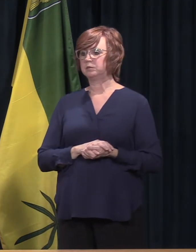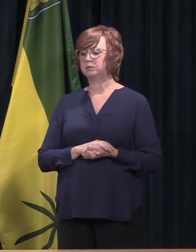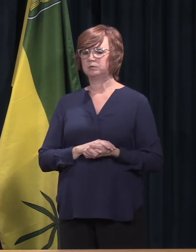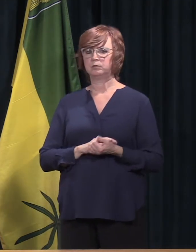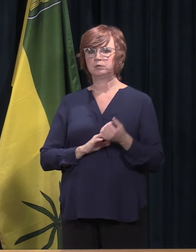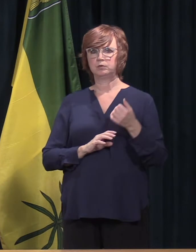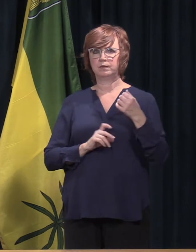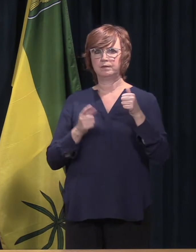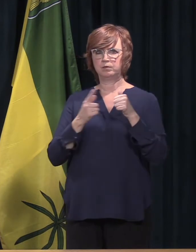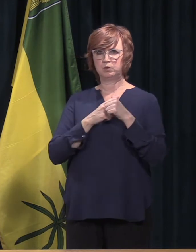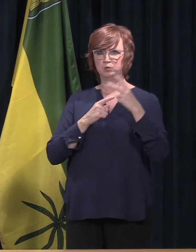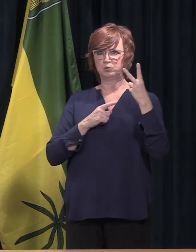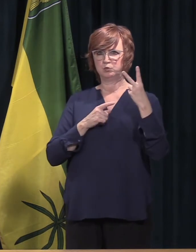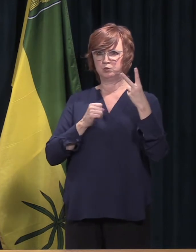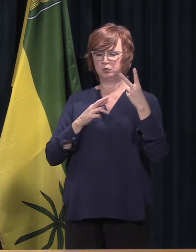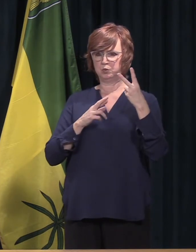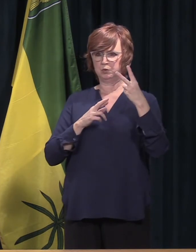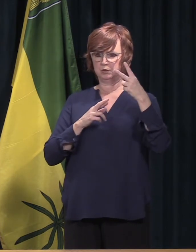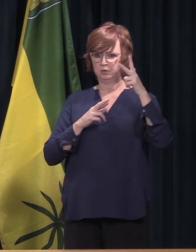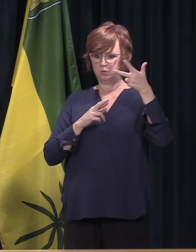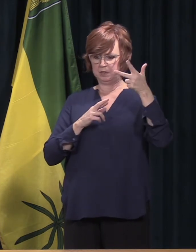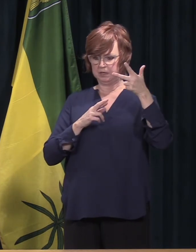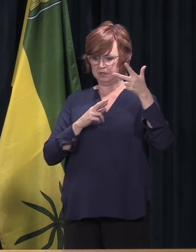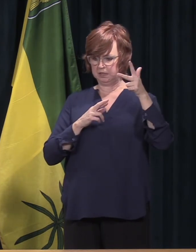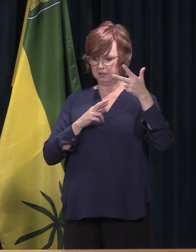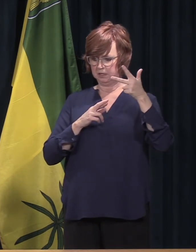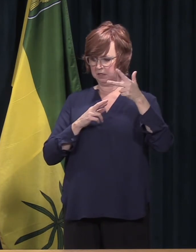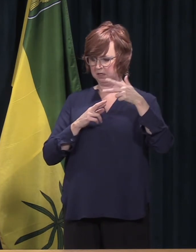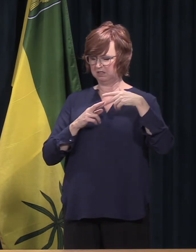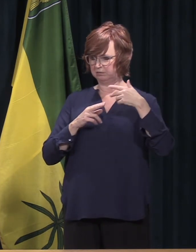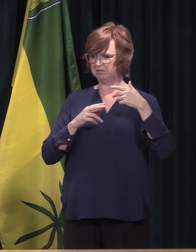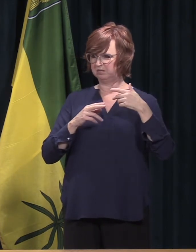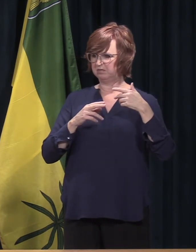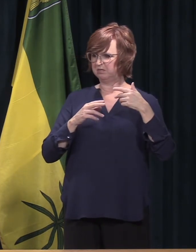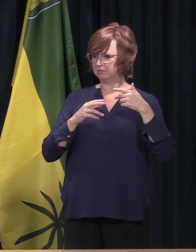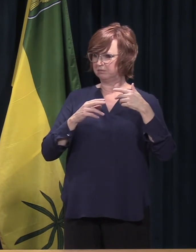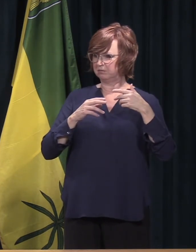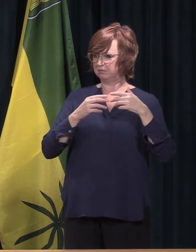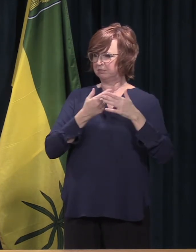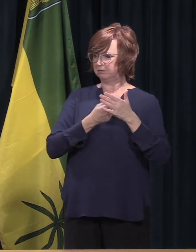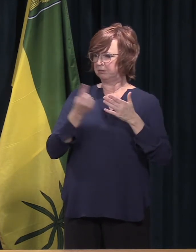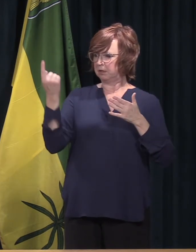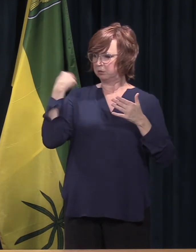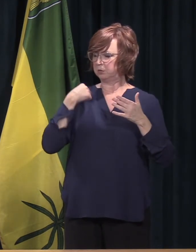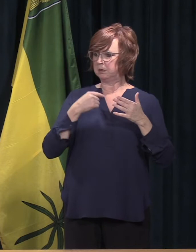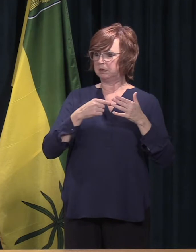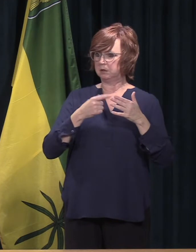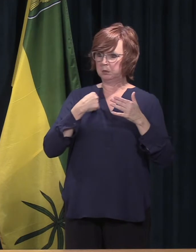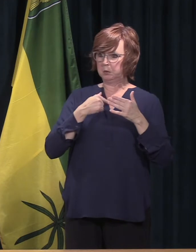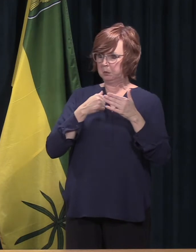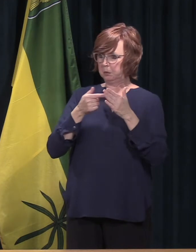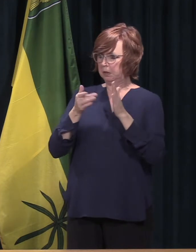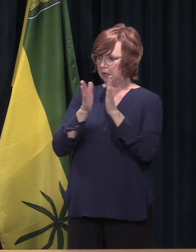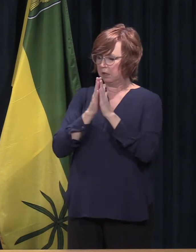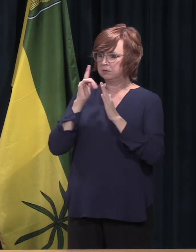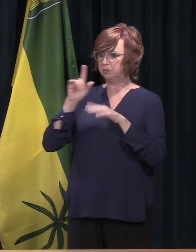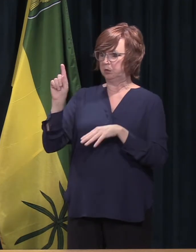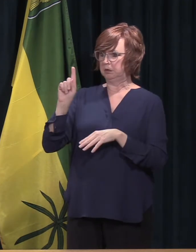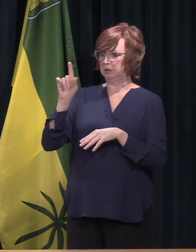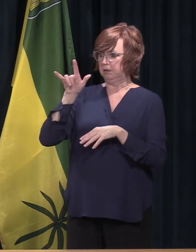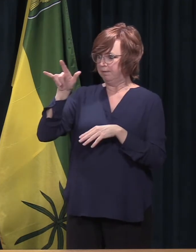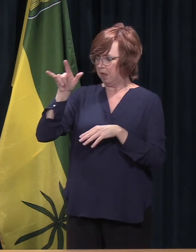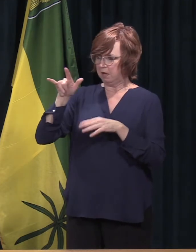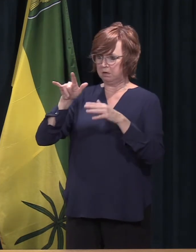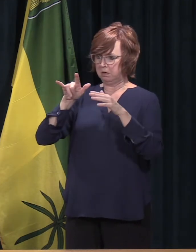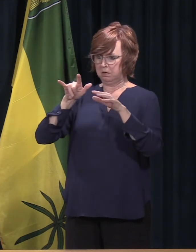was a big attempt that was done to get the flight manifest from the airline to figure out where someone was sitting, and then the 3